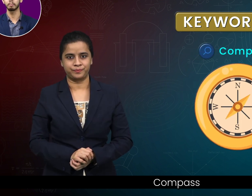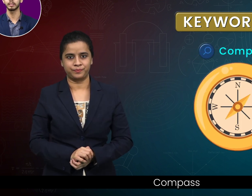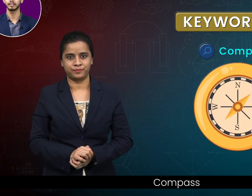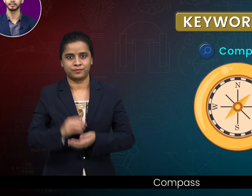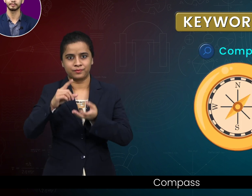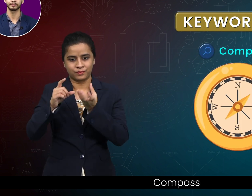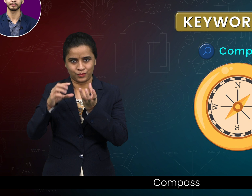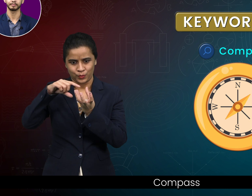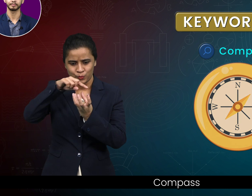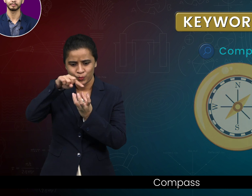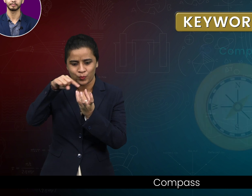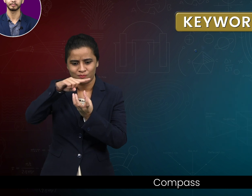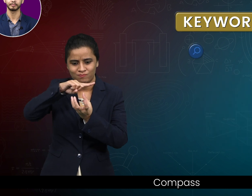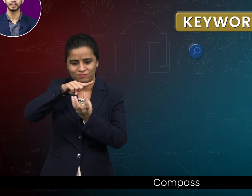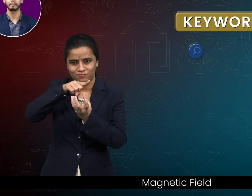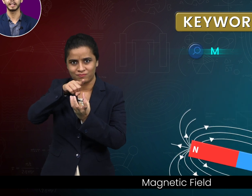compass,